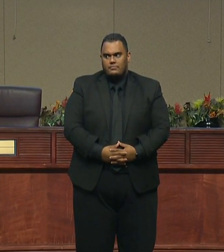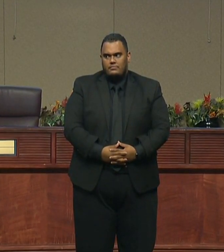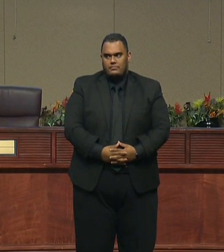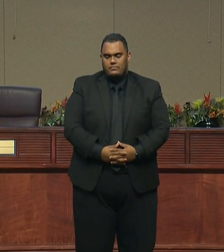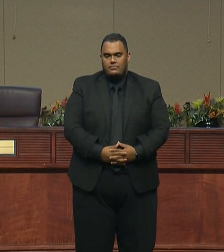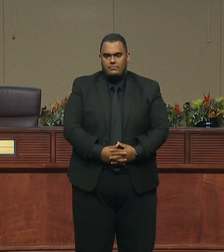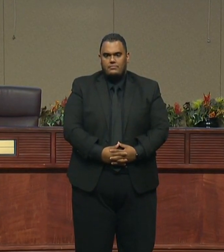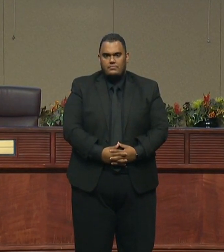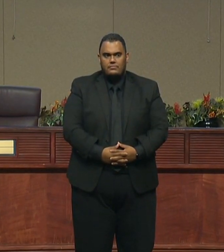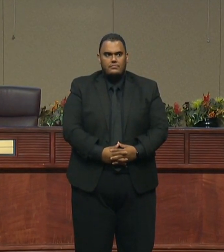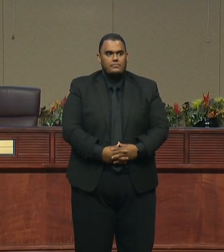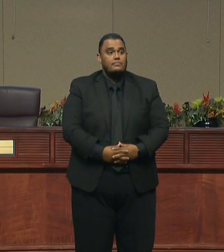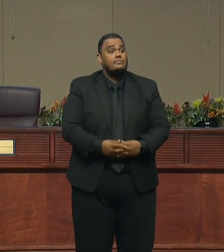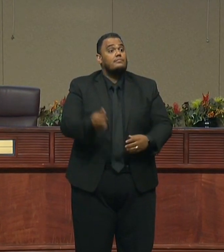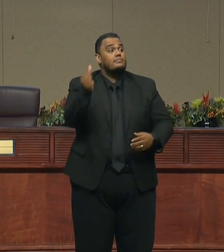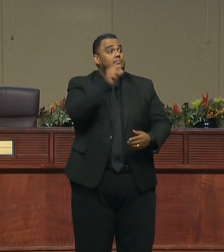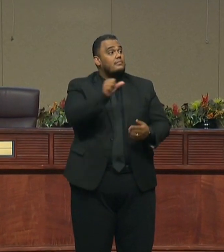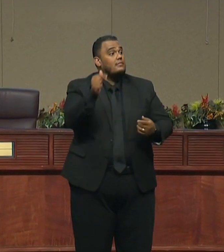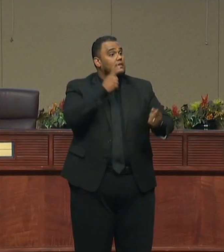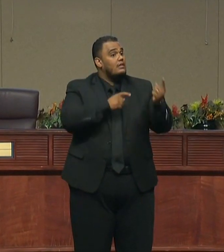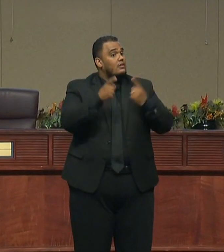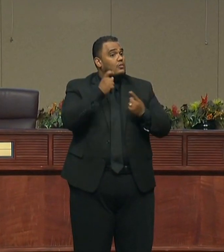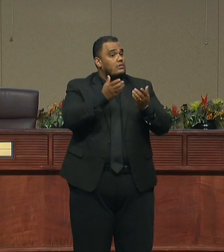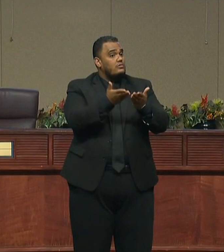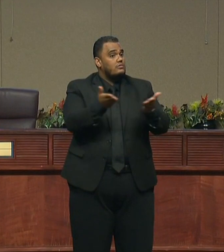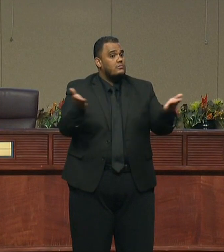Okay, are there any questions?